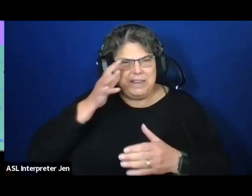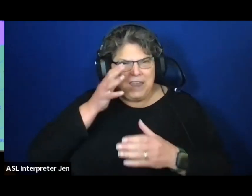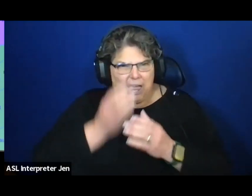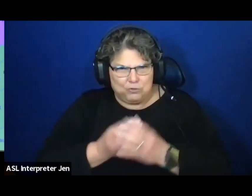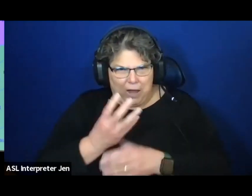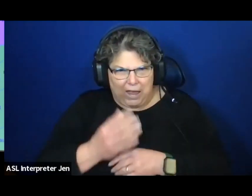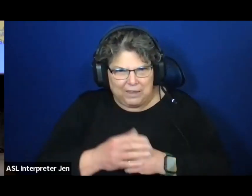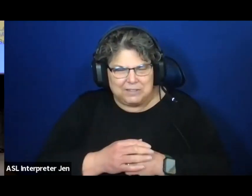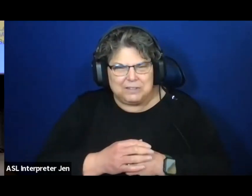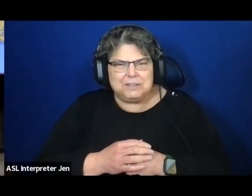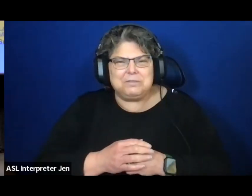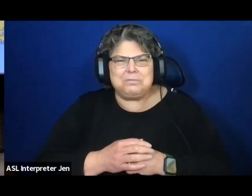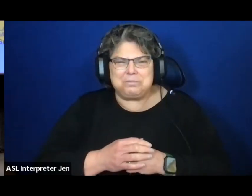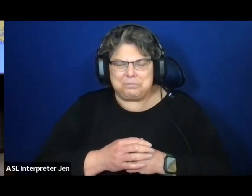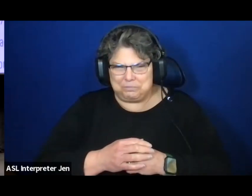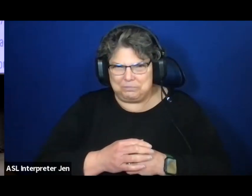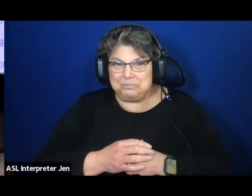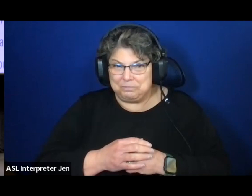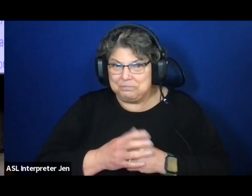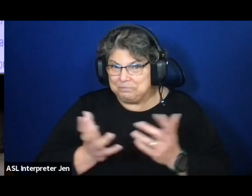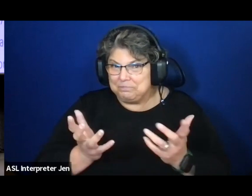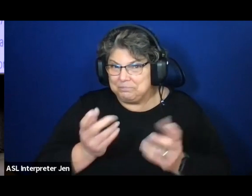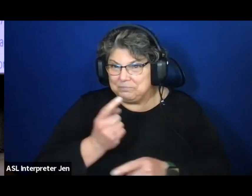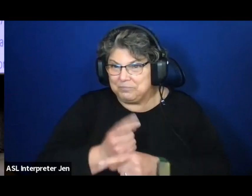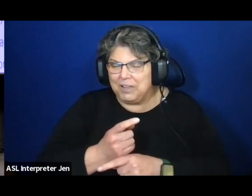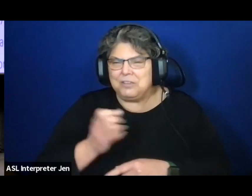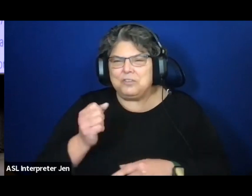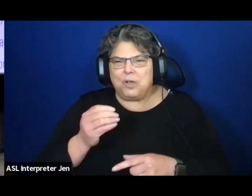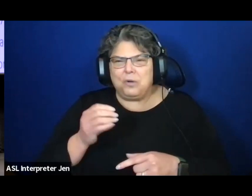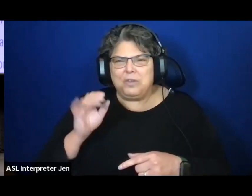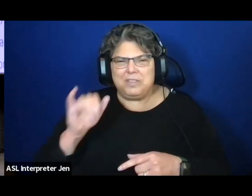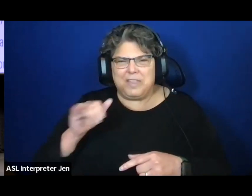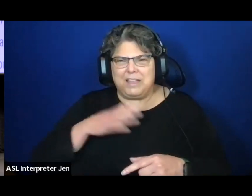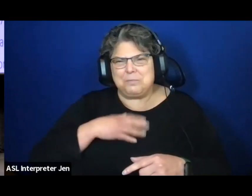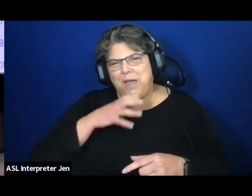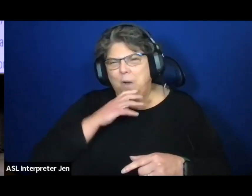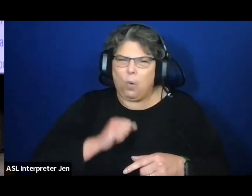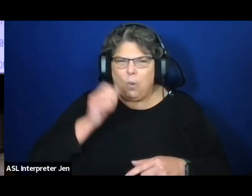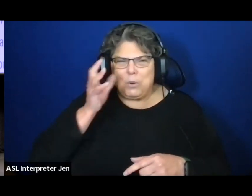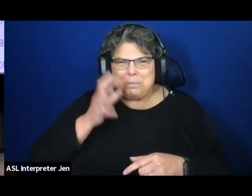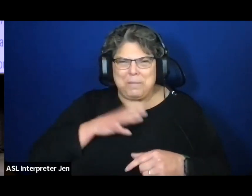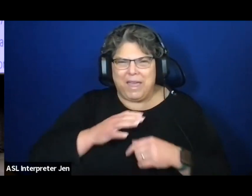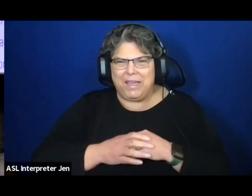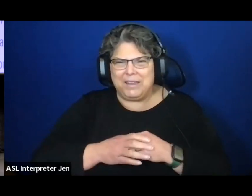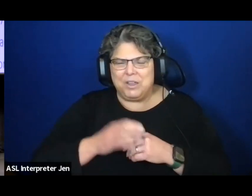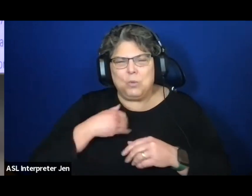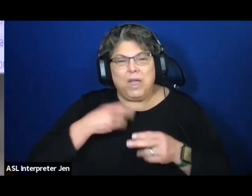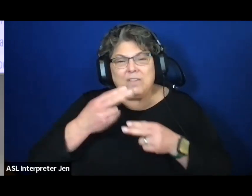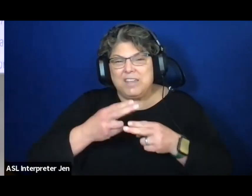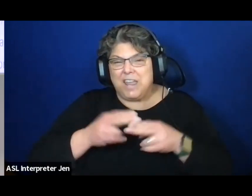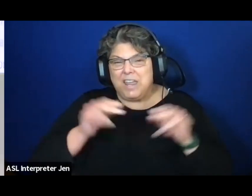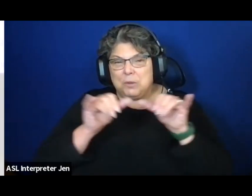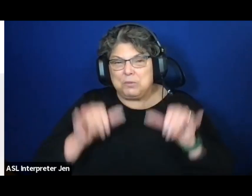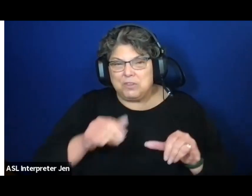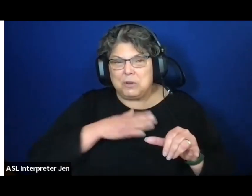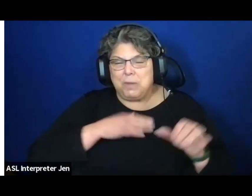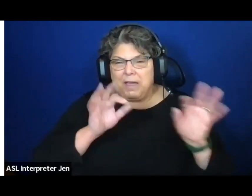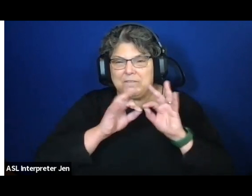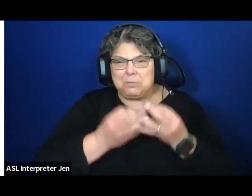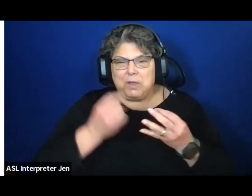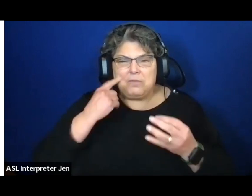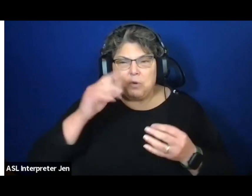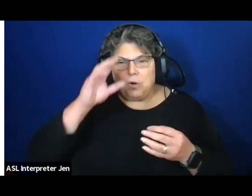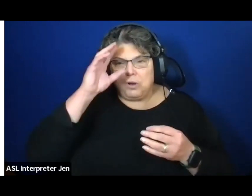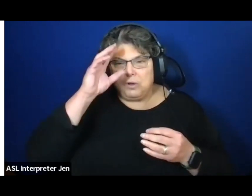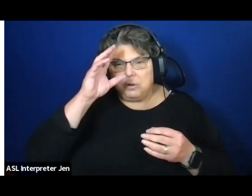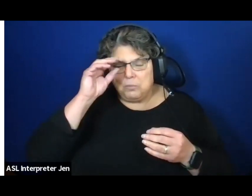Right, Professor Fodisa, right? So that's my old man. We have a naming system in our family for the boys. It's Sar.